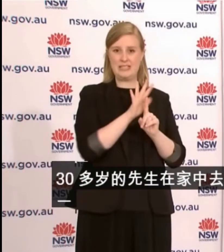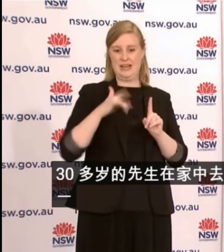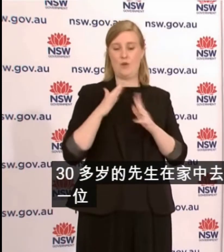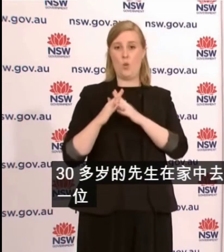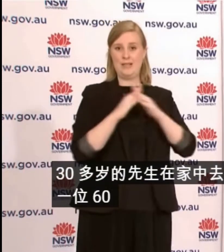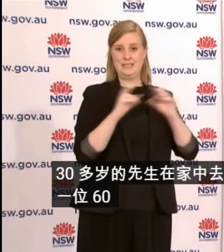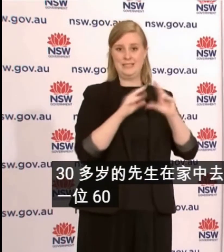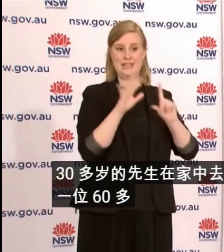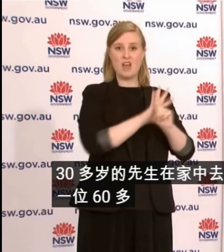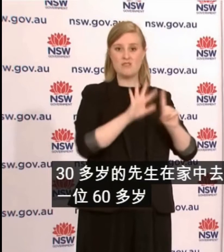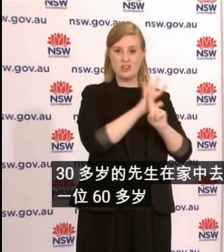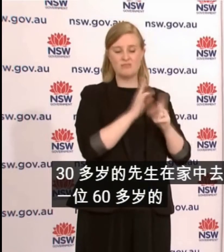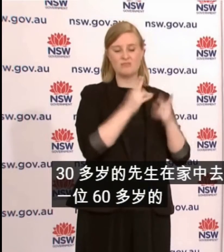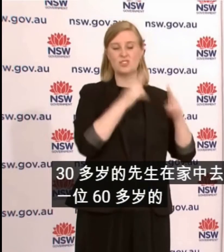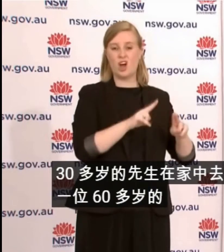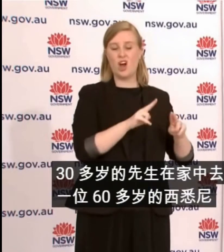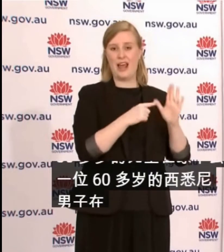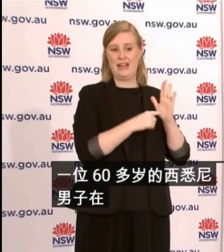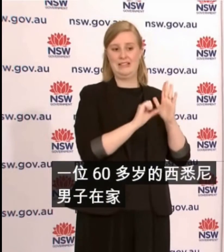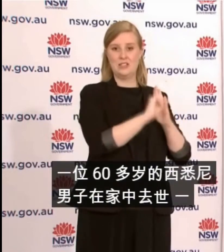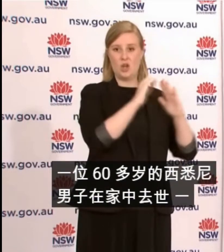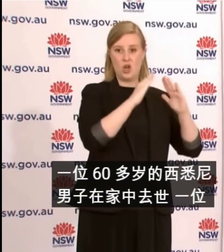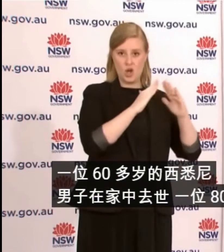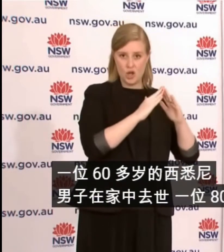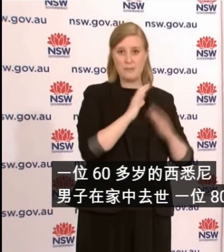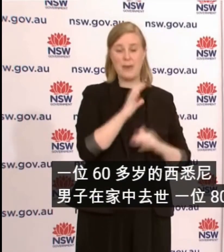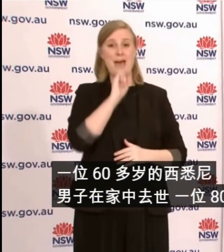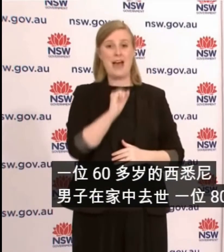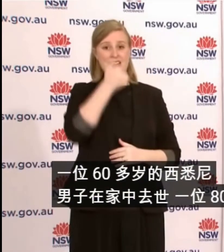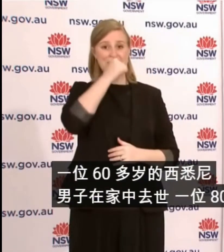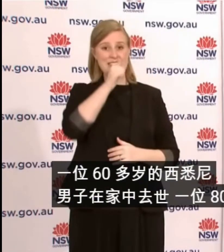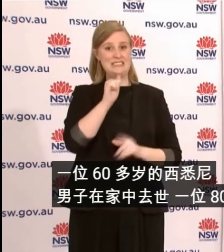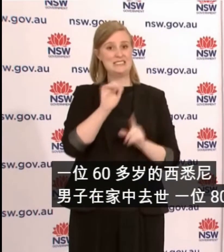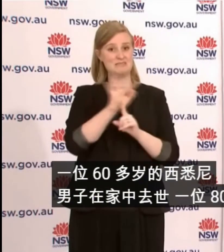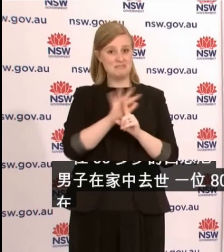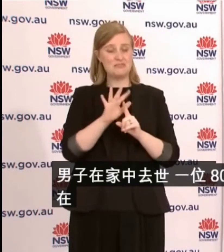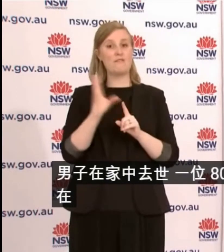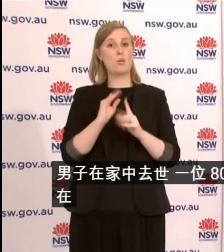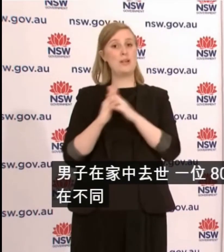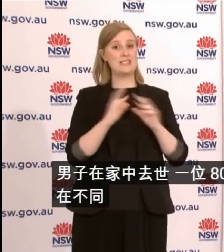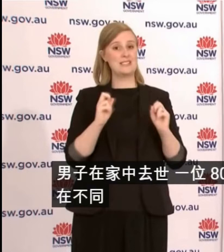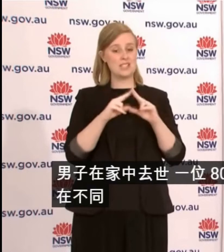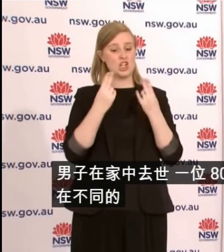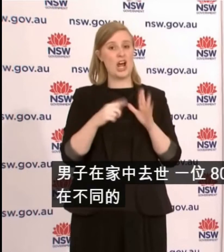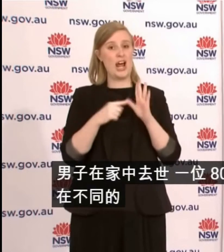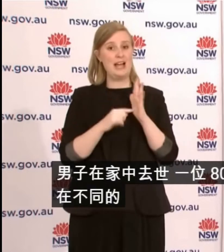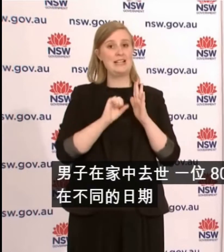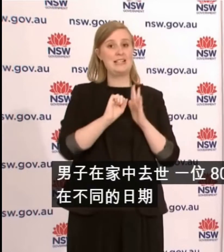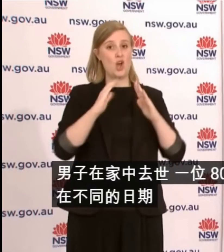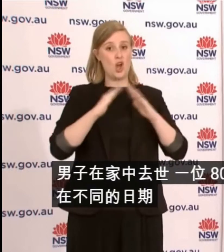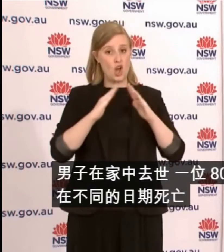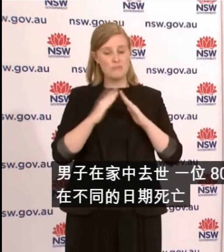a man in his 60s from Western Sydney who died at home, and a man in his 80s. These deaths occurred